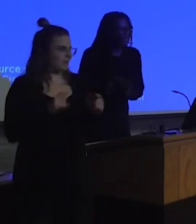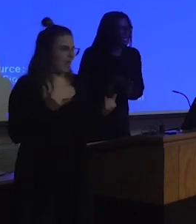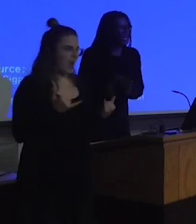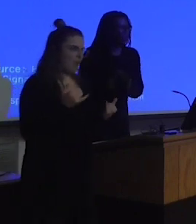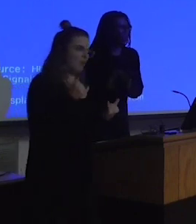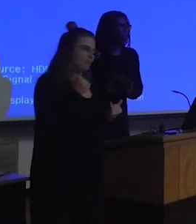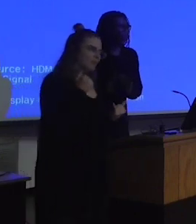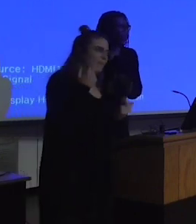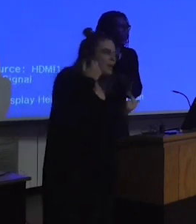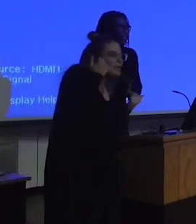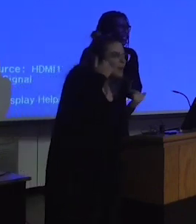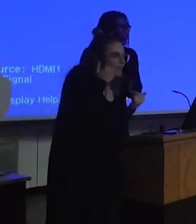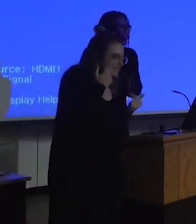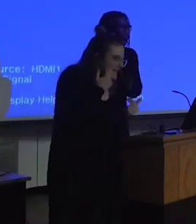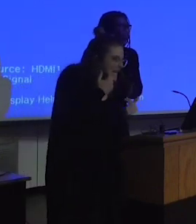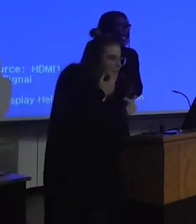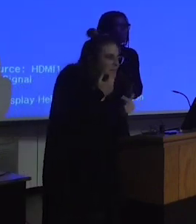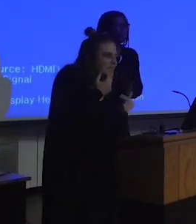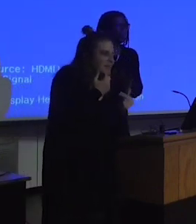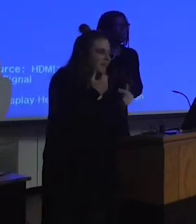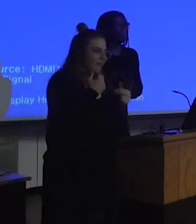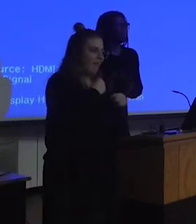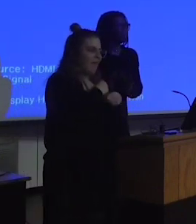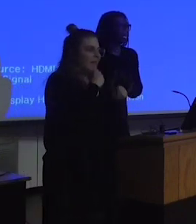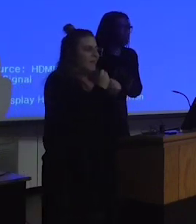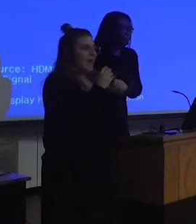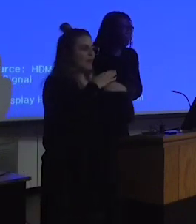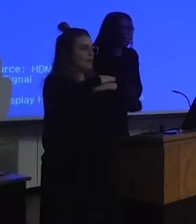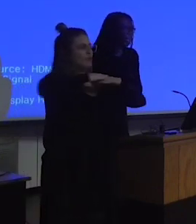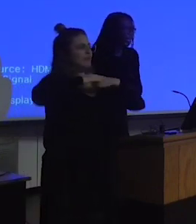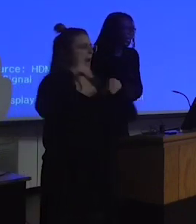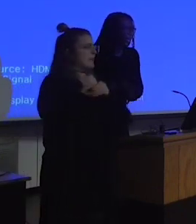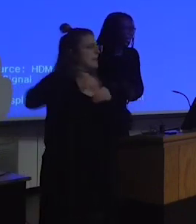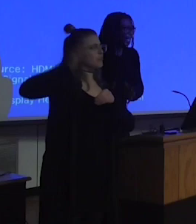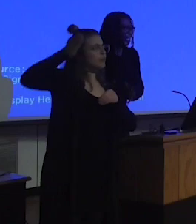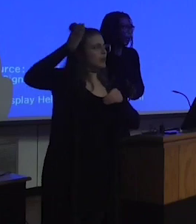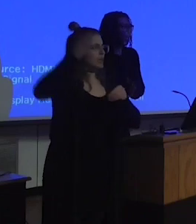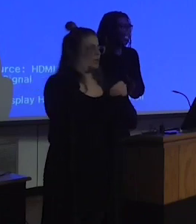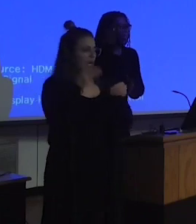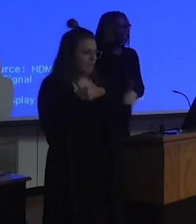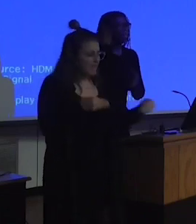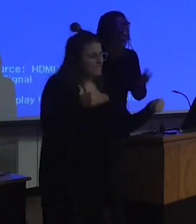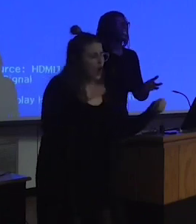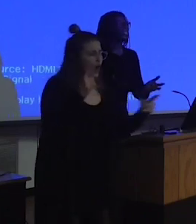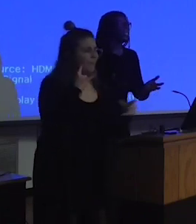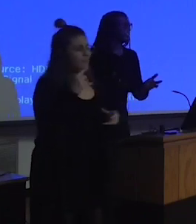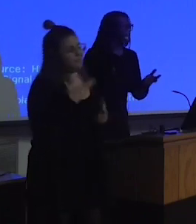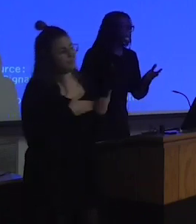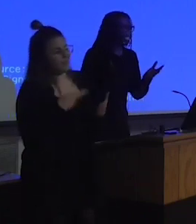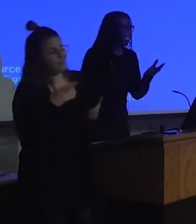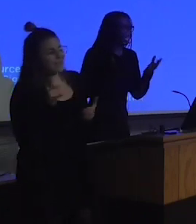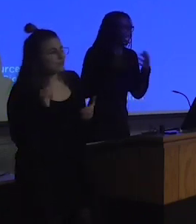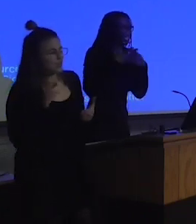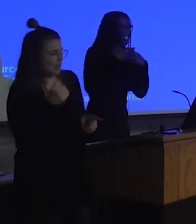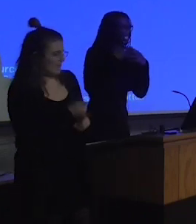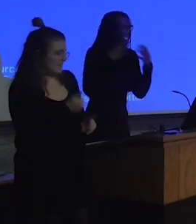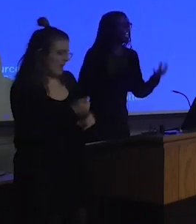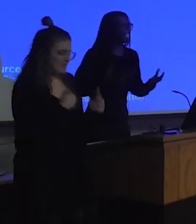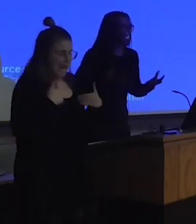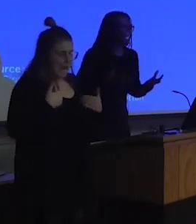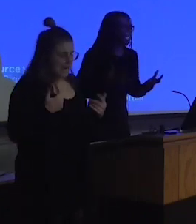bunny rabbits that could be farmed on some rooftop in Williamsburg in Brooklyn, like, you know, by some hipster who has, like,